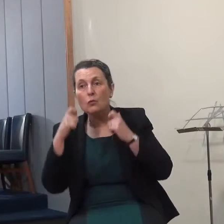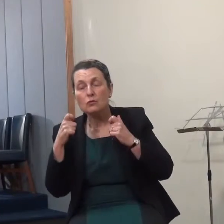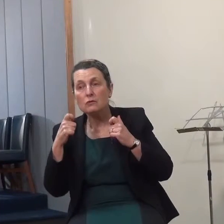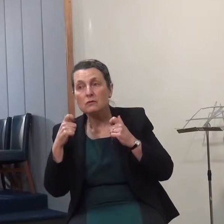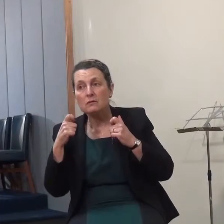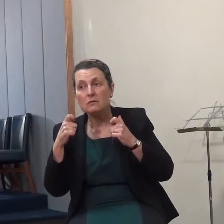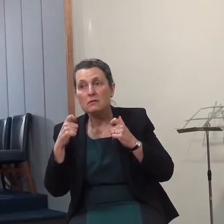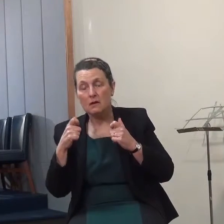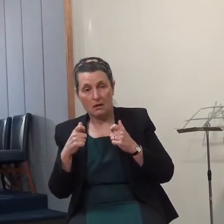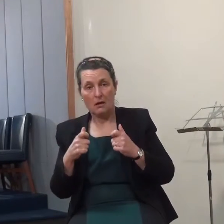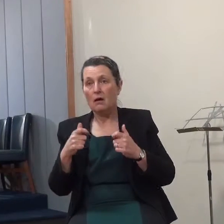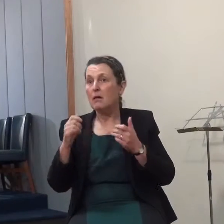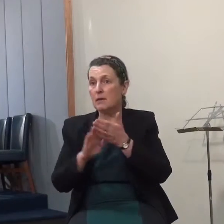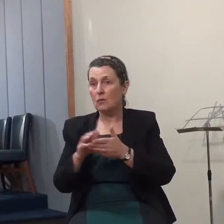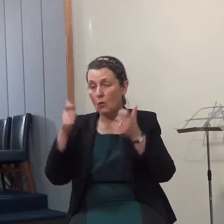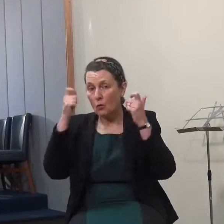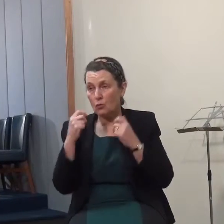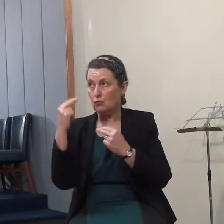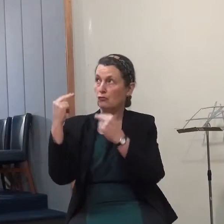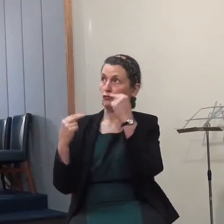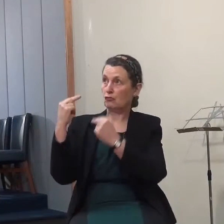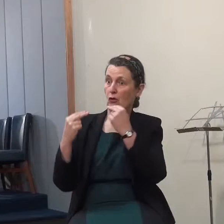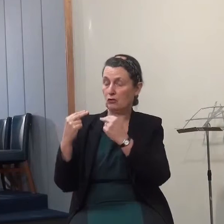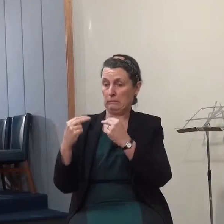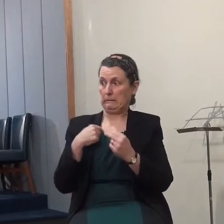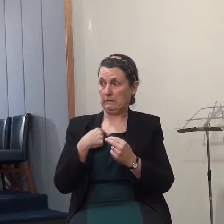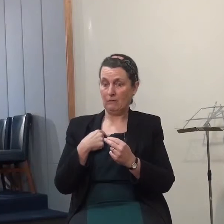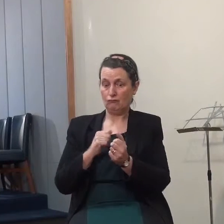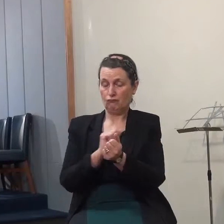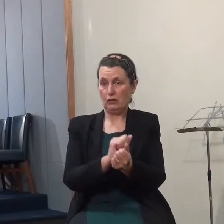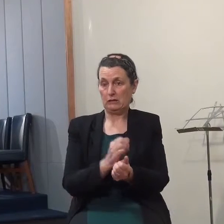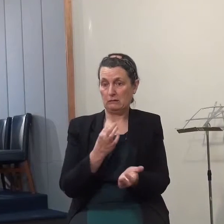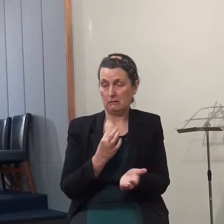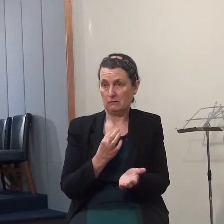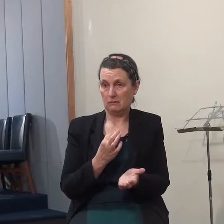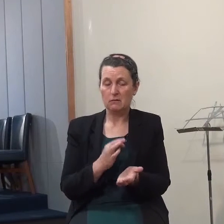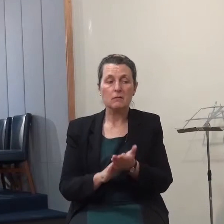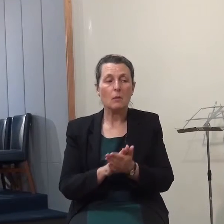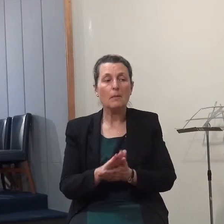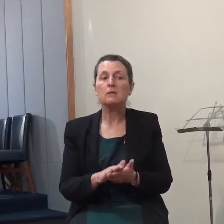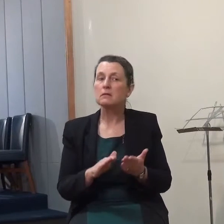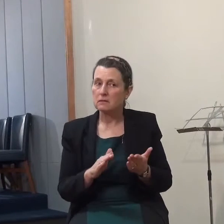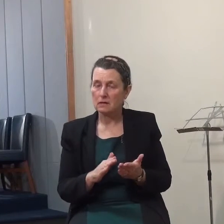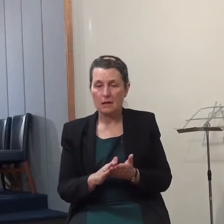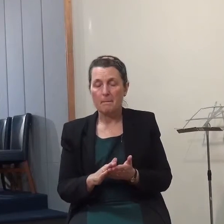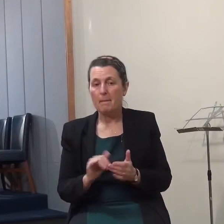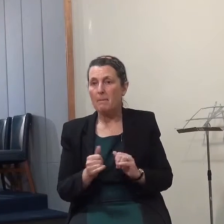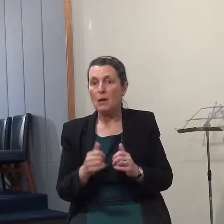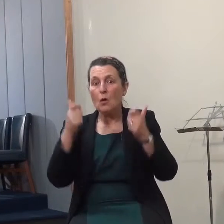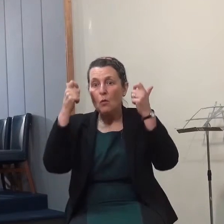I say unto thee, thou shalt by no means come out thence, till thou hast paid